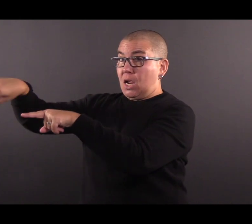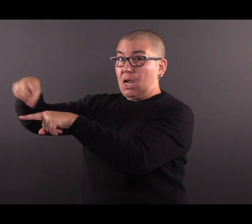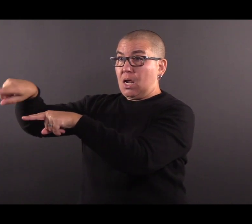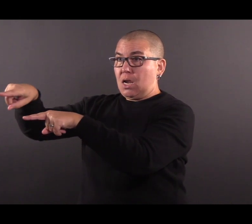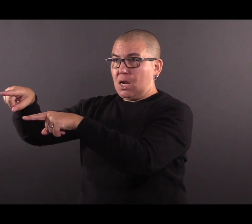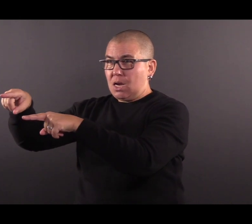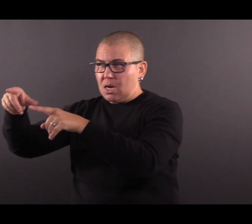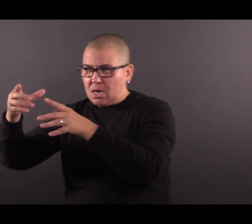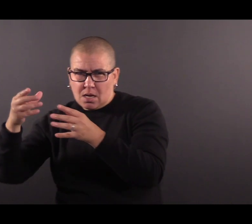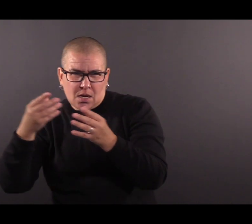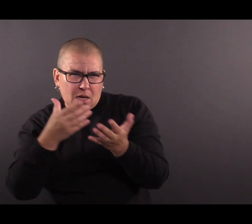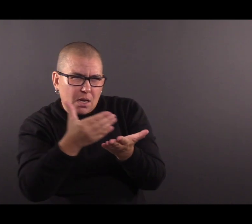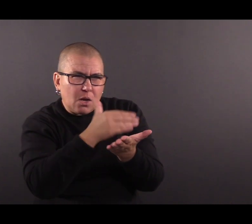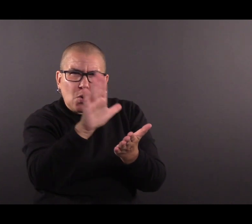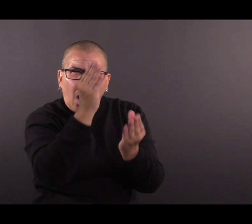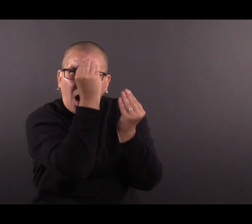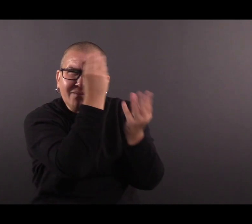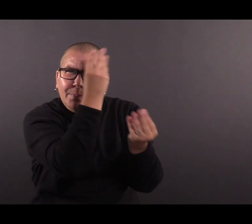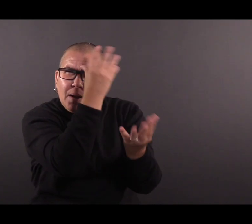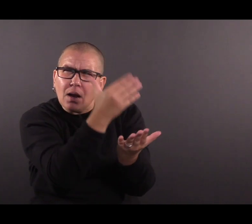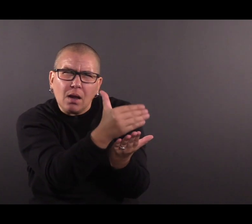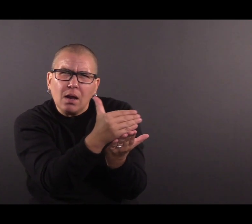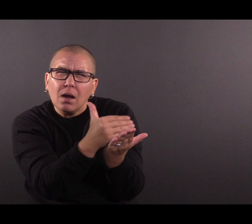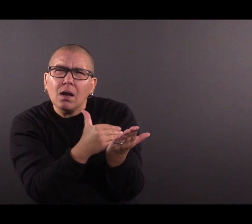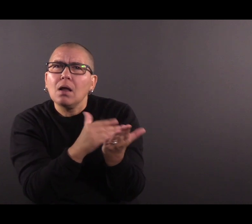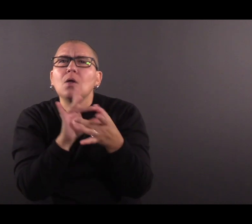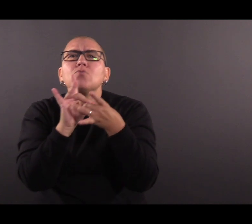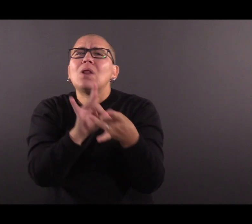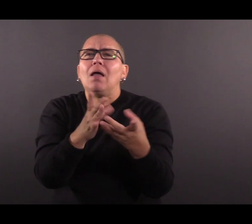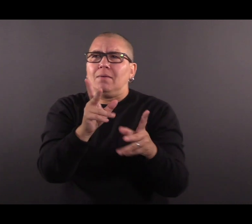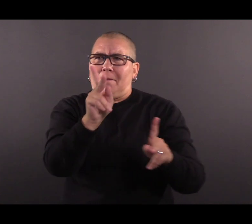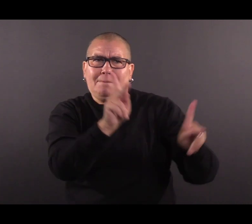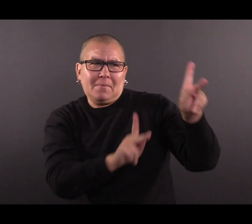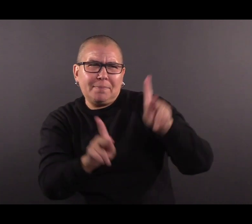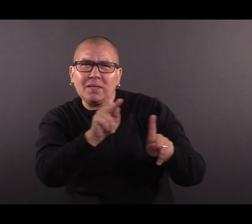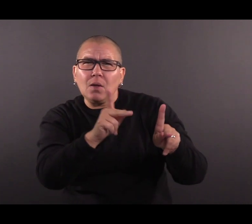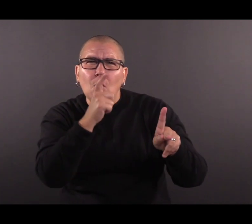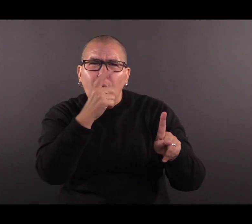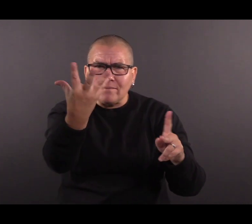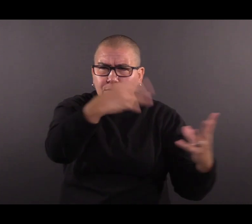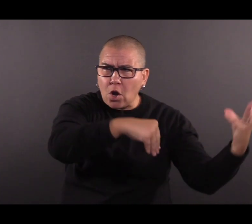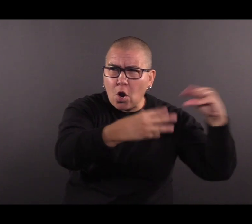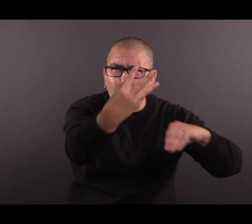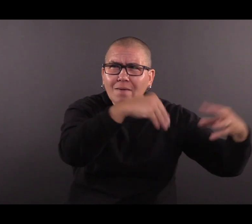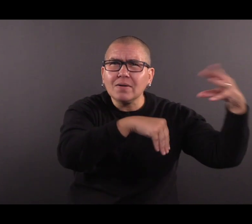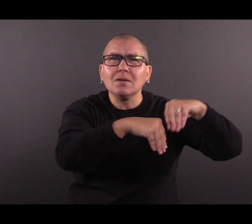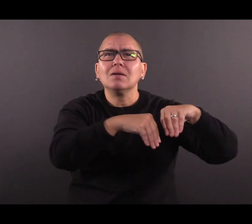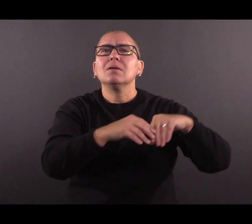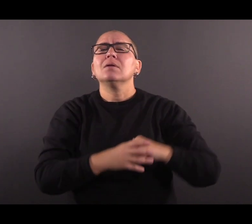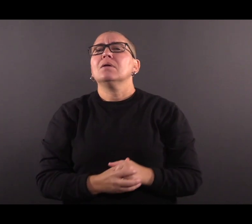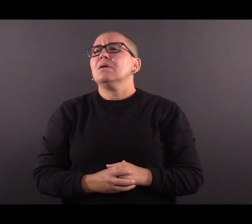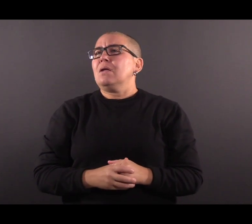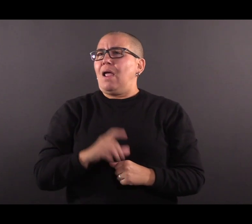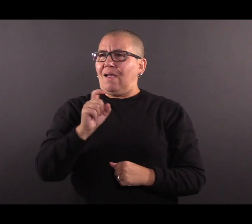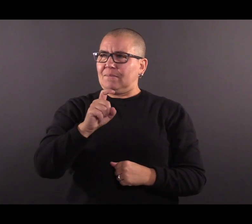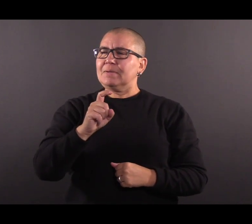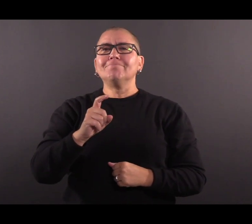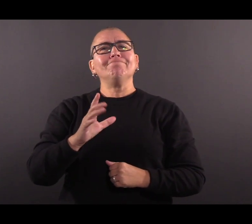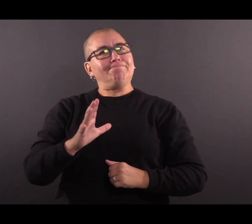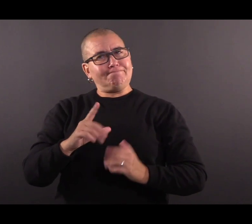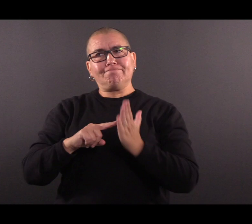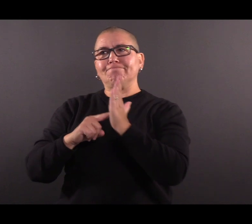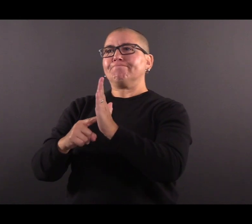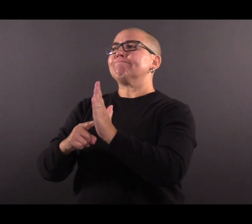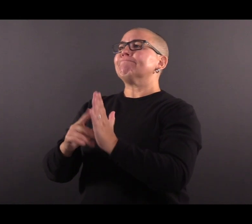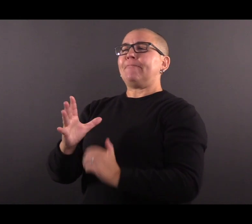certain information and documentation about program participants and services provided, and must formalize